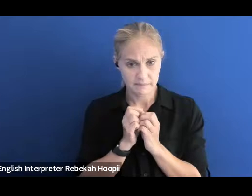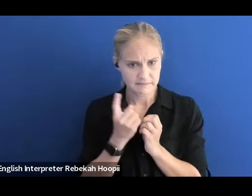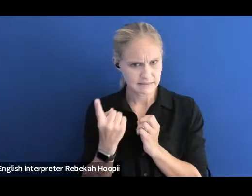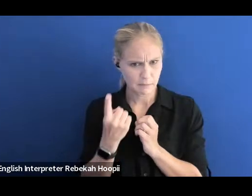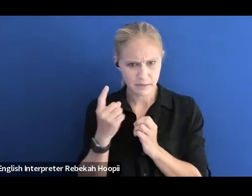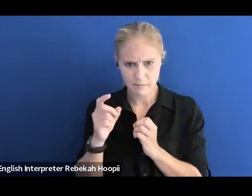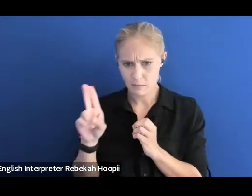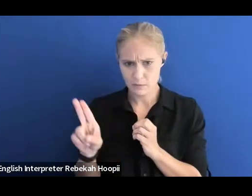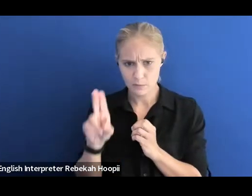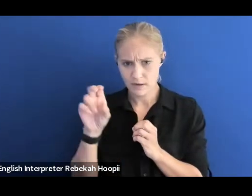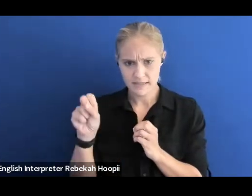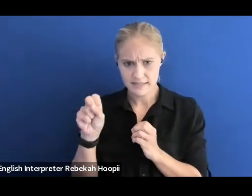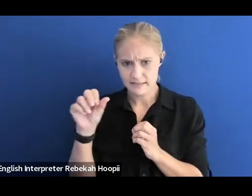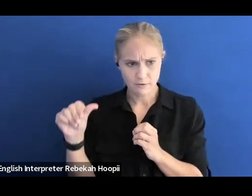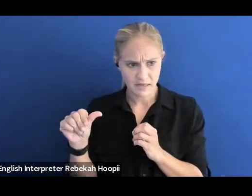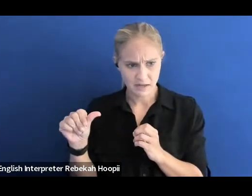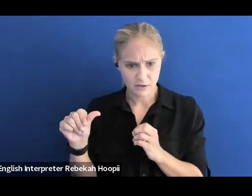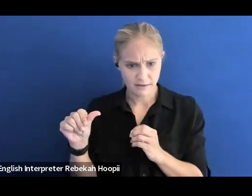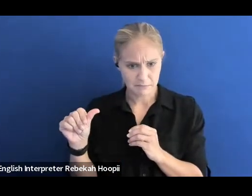life.